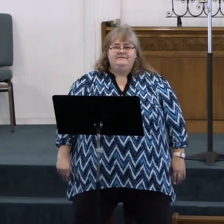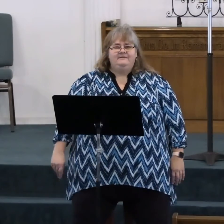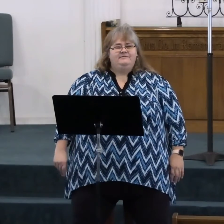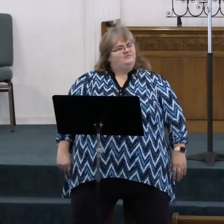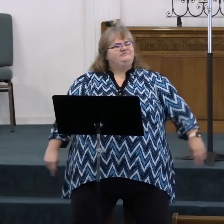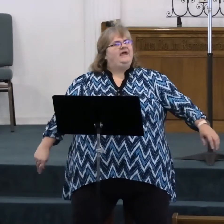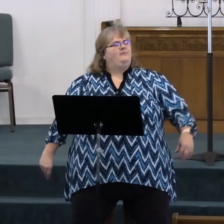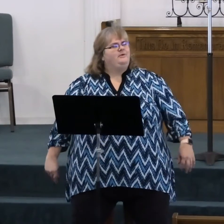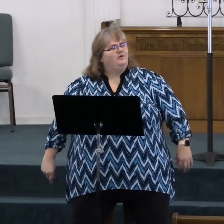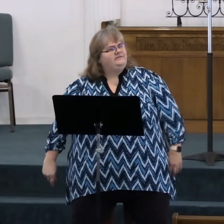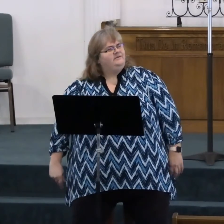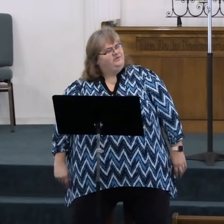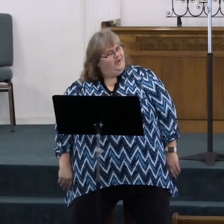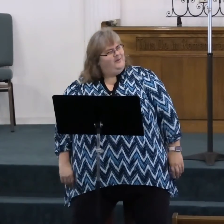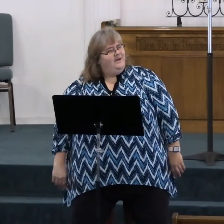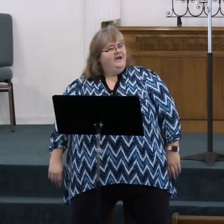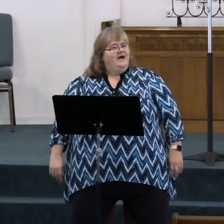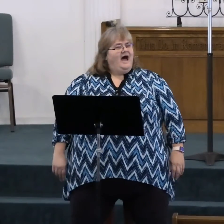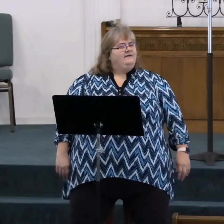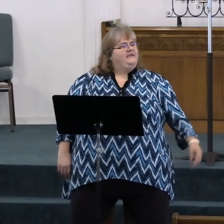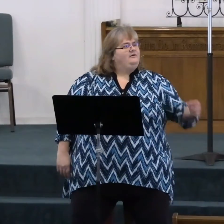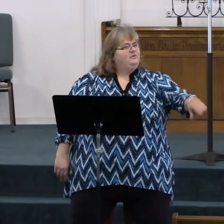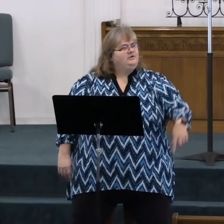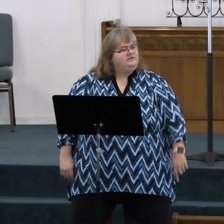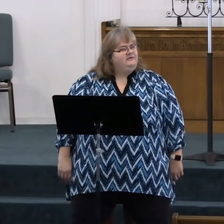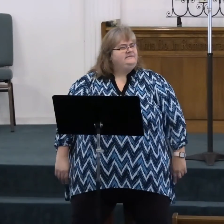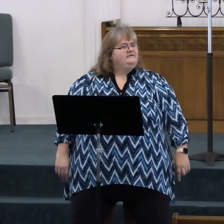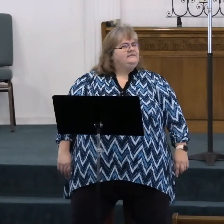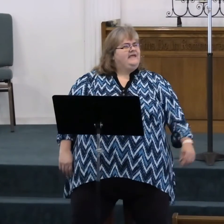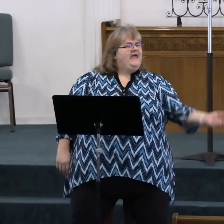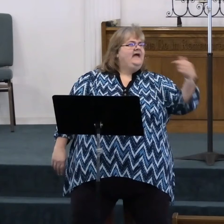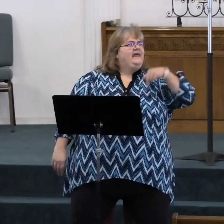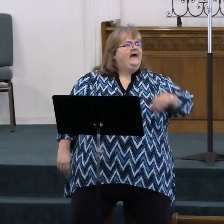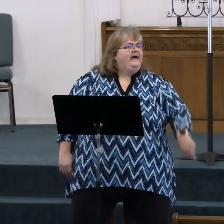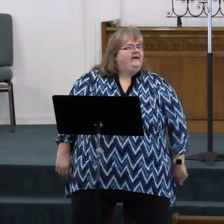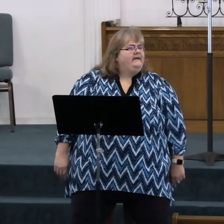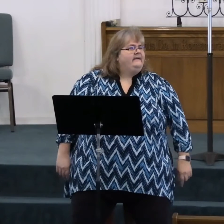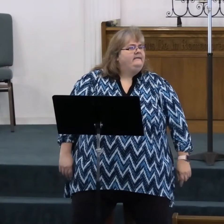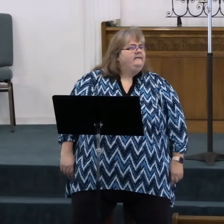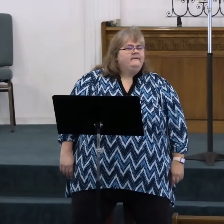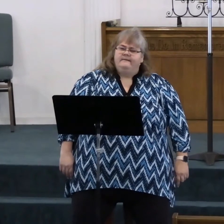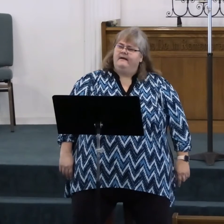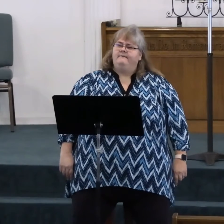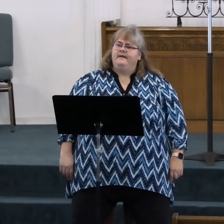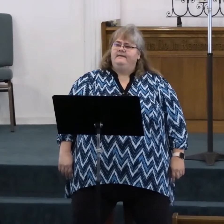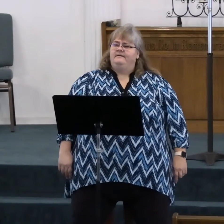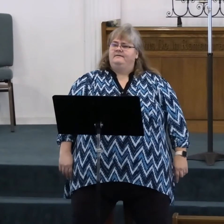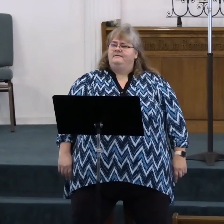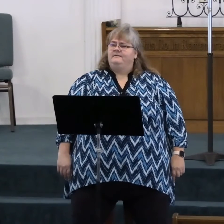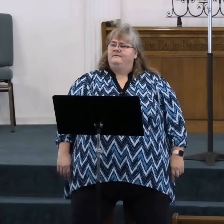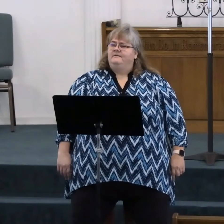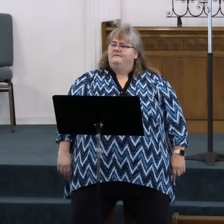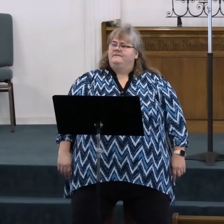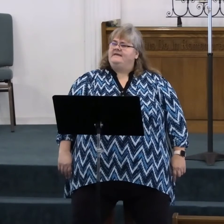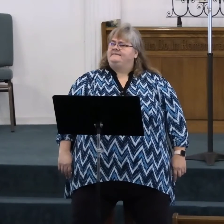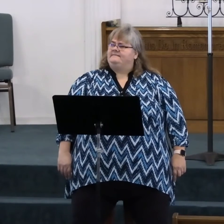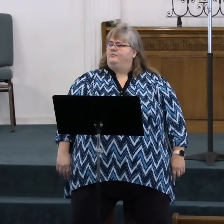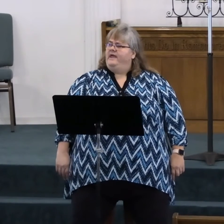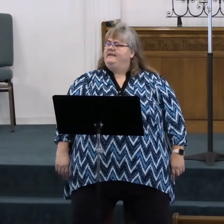to? Tell me what to do. I'll tell you what to do until the day I die. All right? That's just the way it